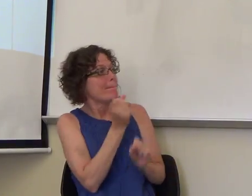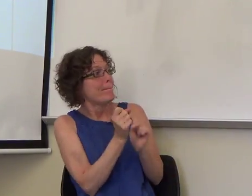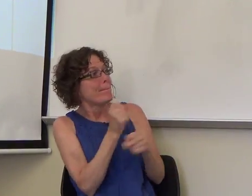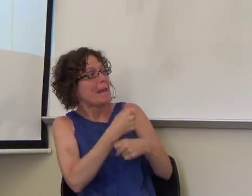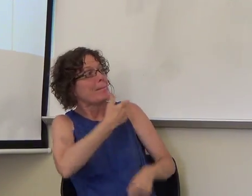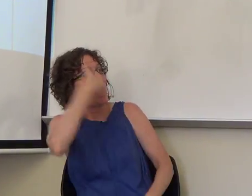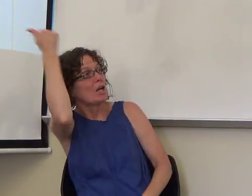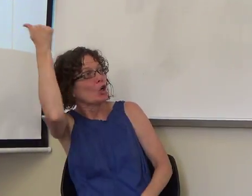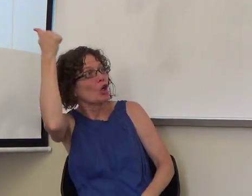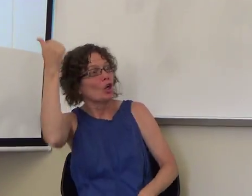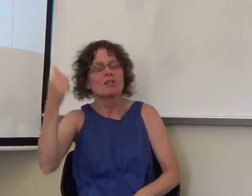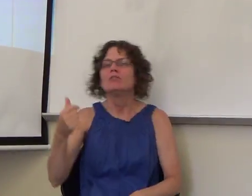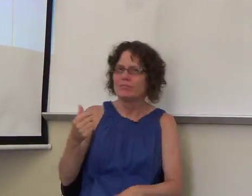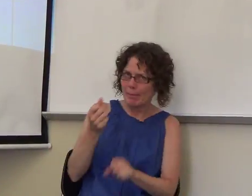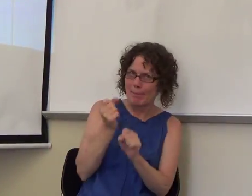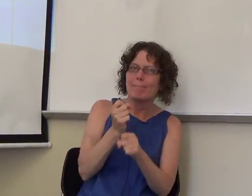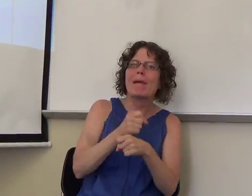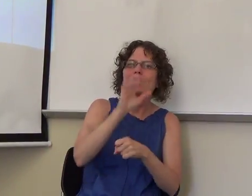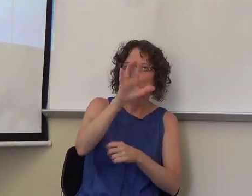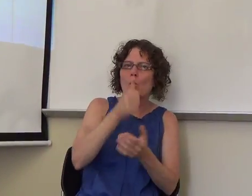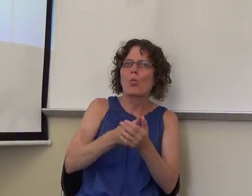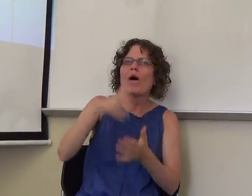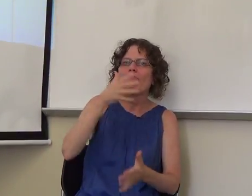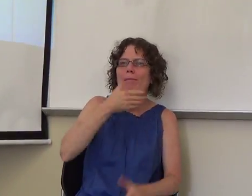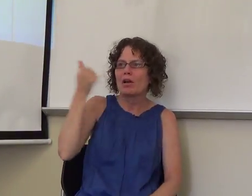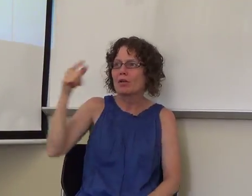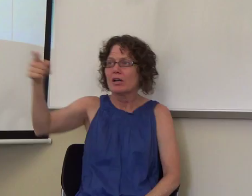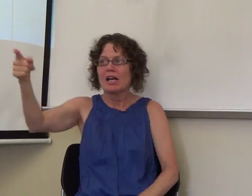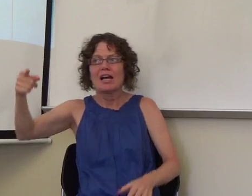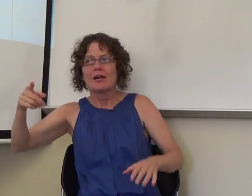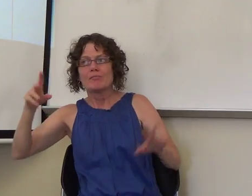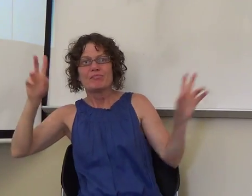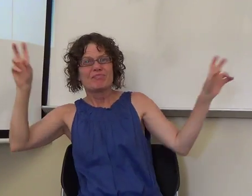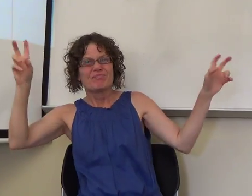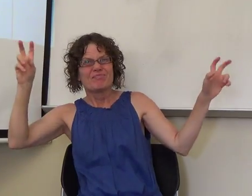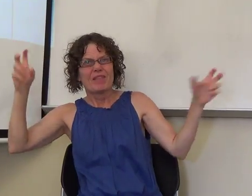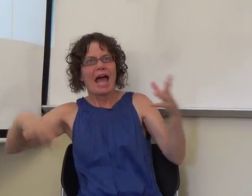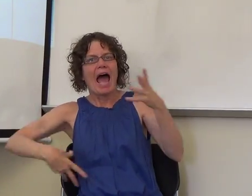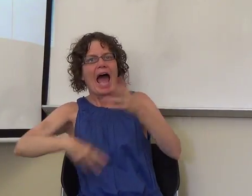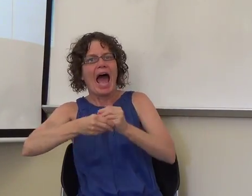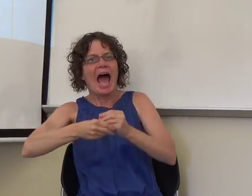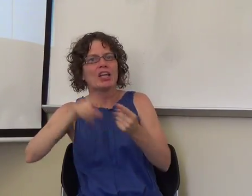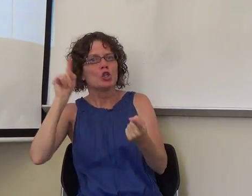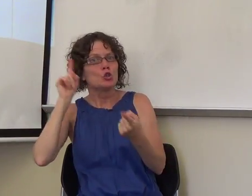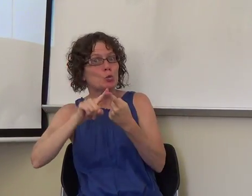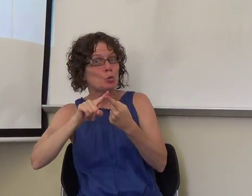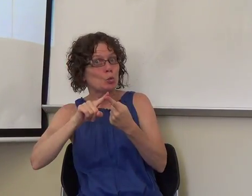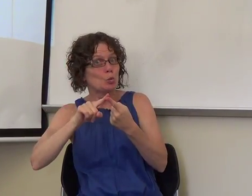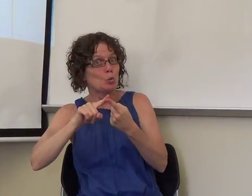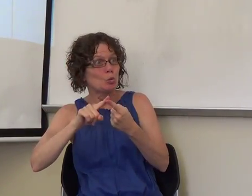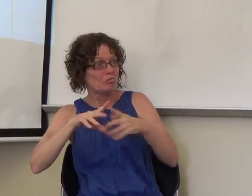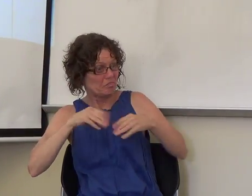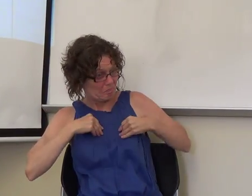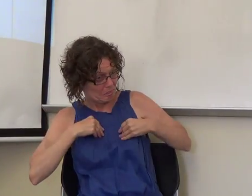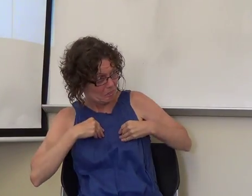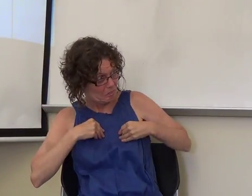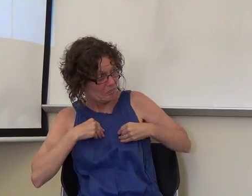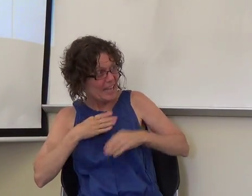Make better. Make your wealth better. Would Yeah. add to be acceptable, Enhance,